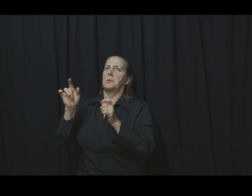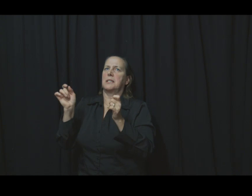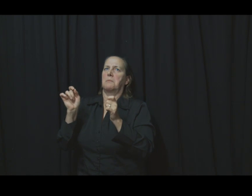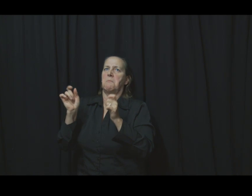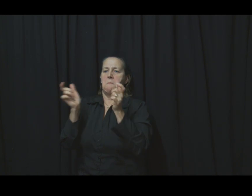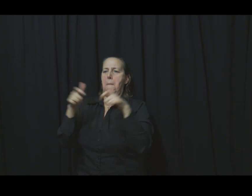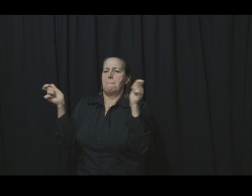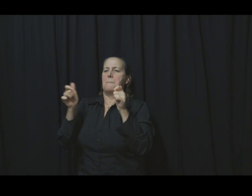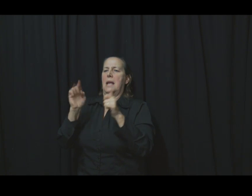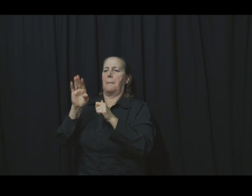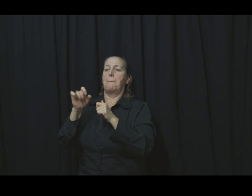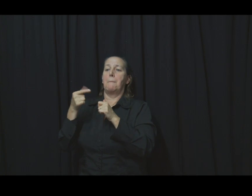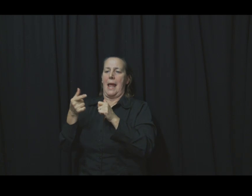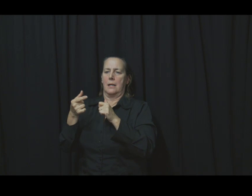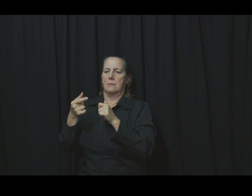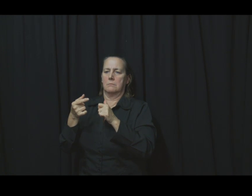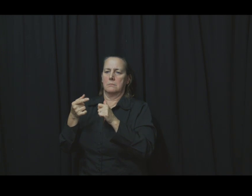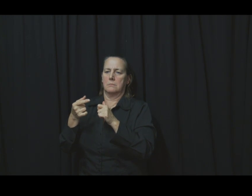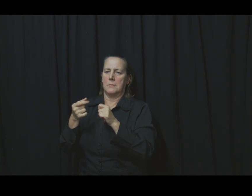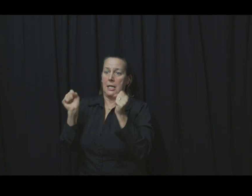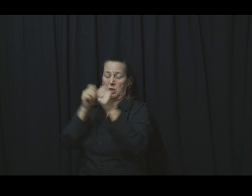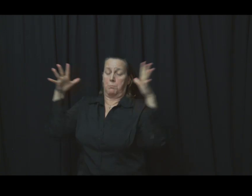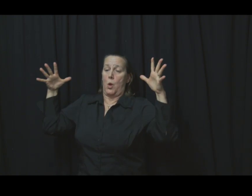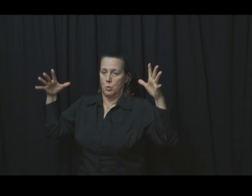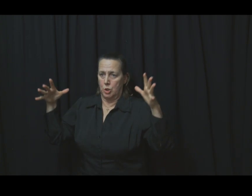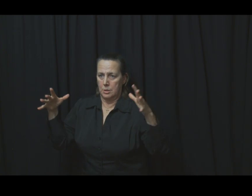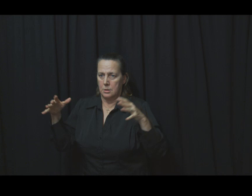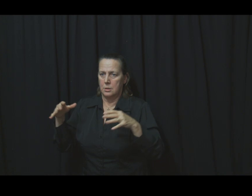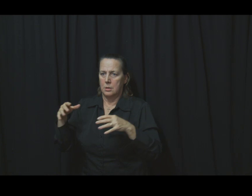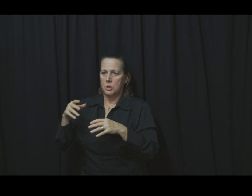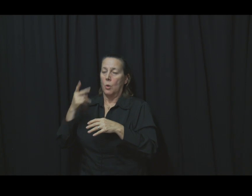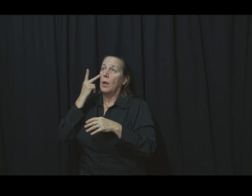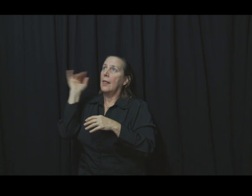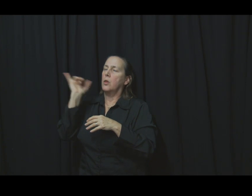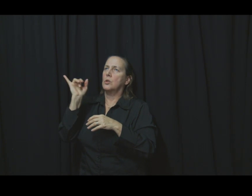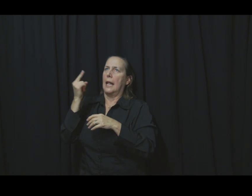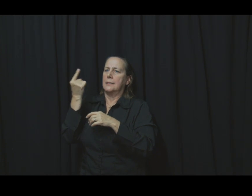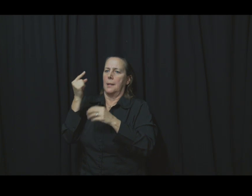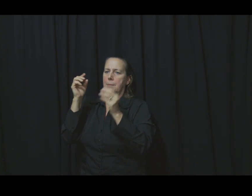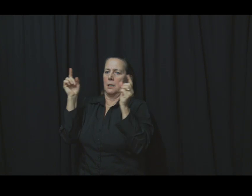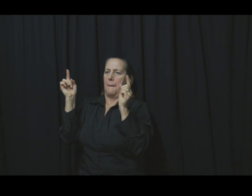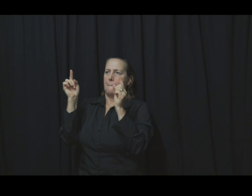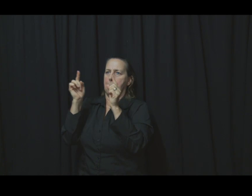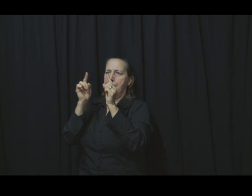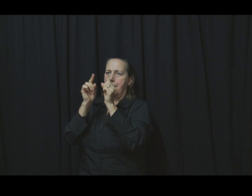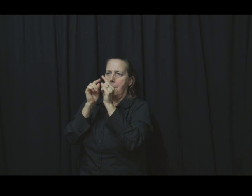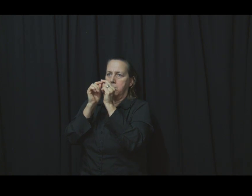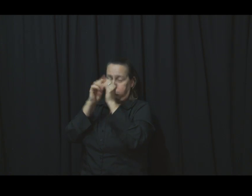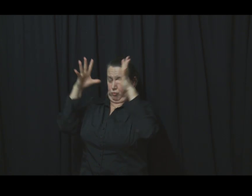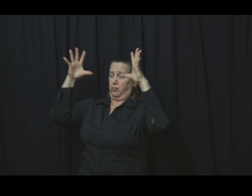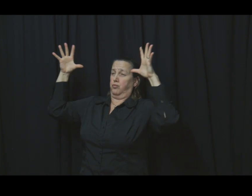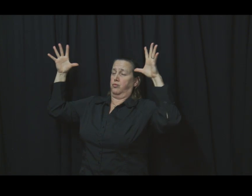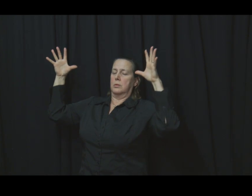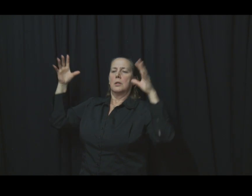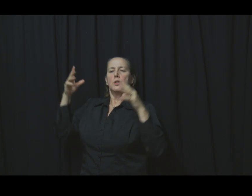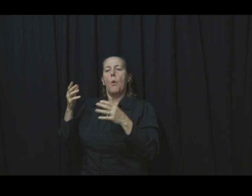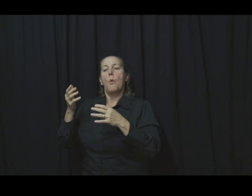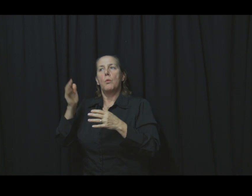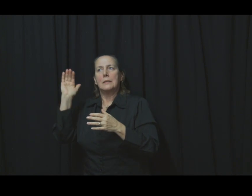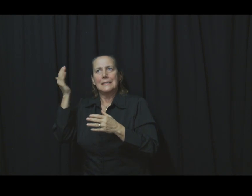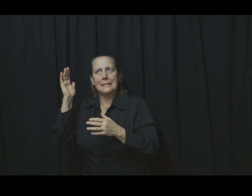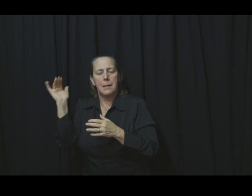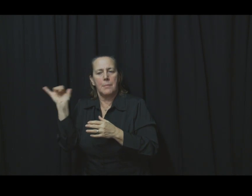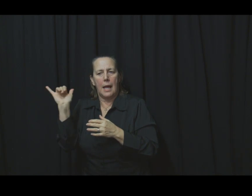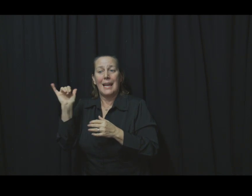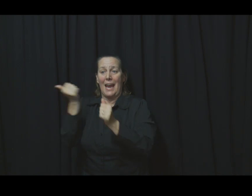was an explosion. This is to say, since everything's moving apart, it's very reasonable that at one time they were all together. And